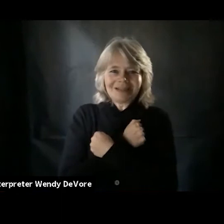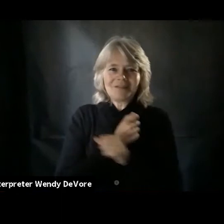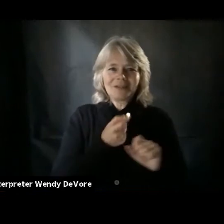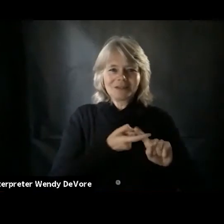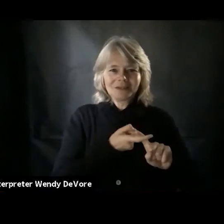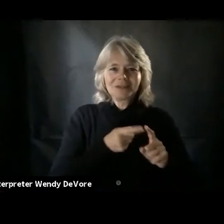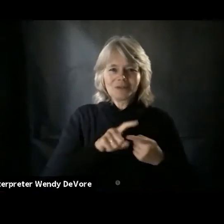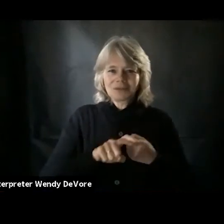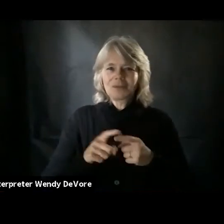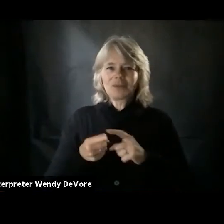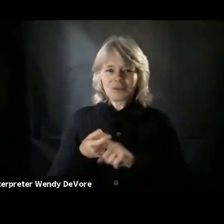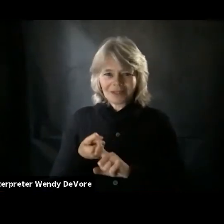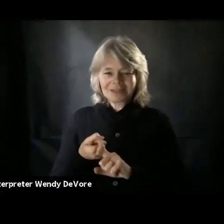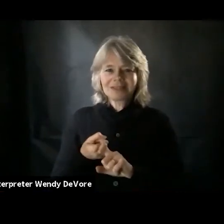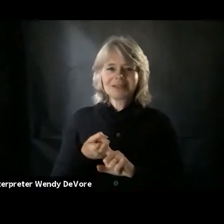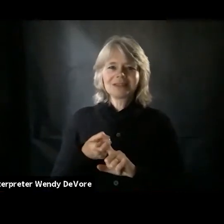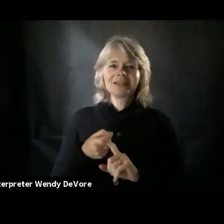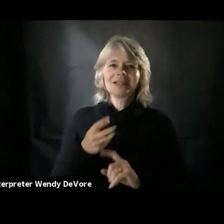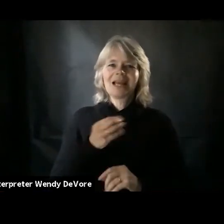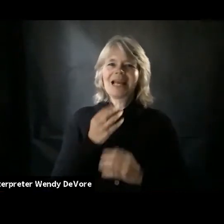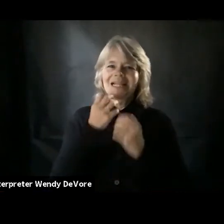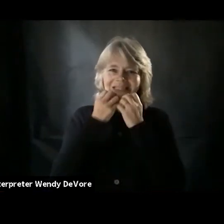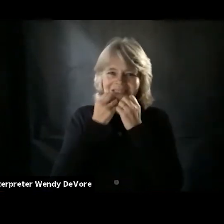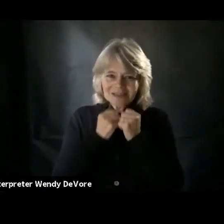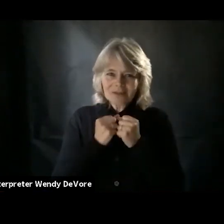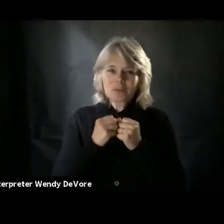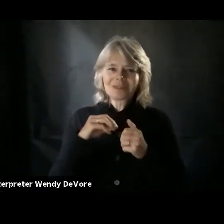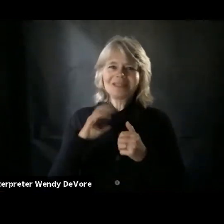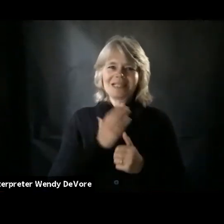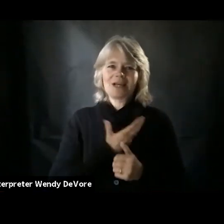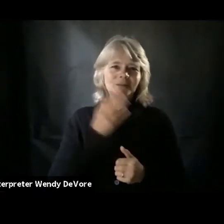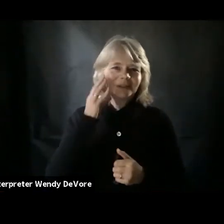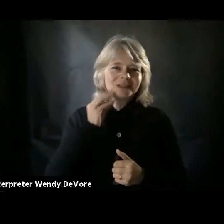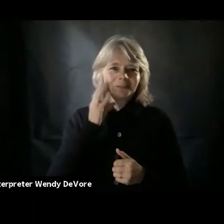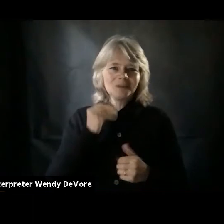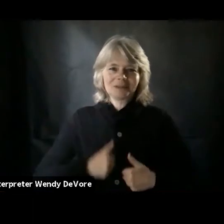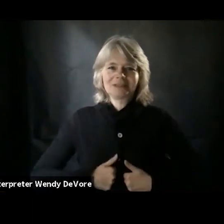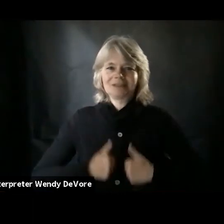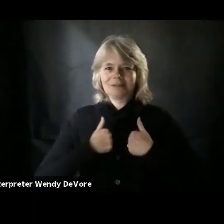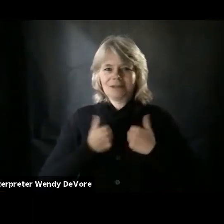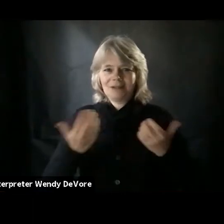to have as loved ones in our journey here on earth.